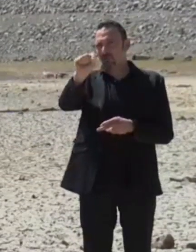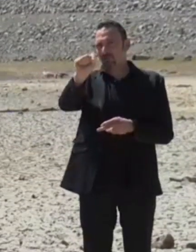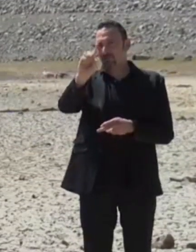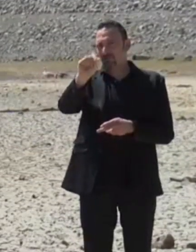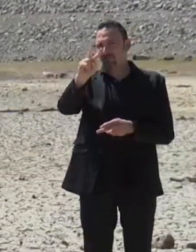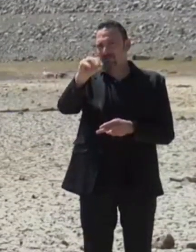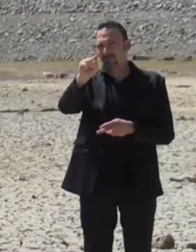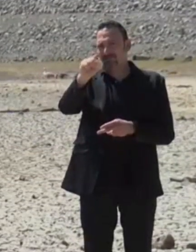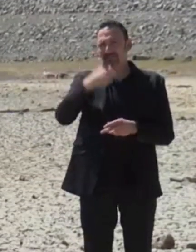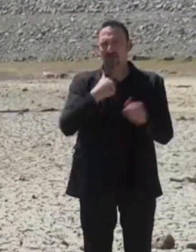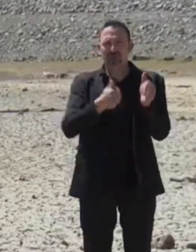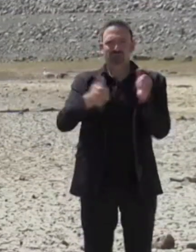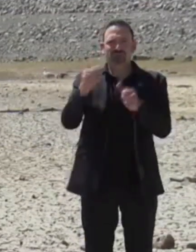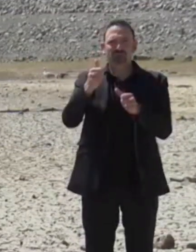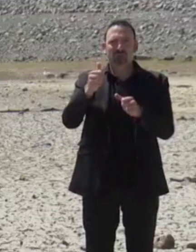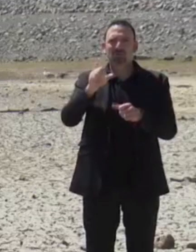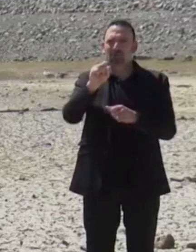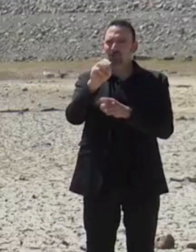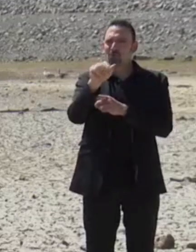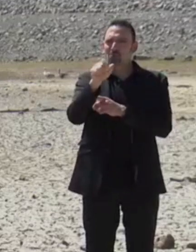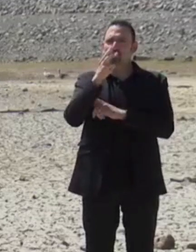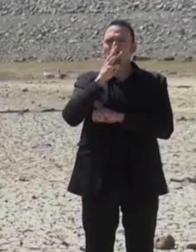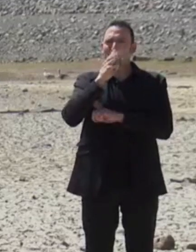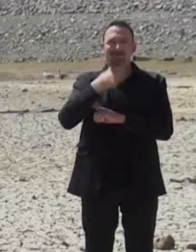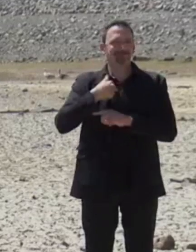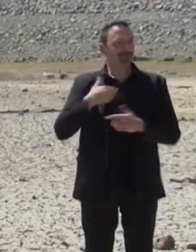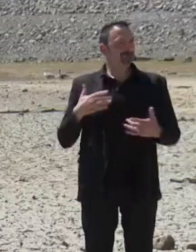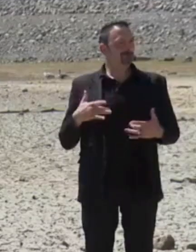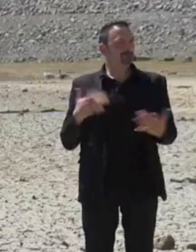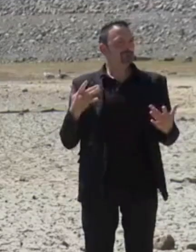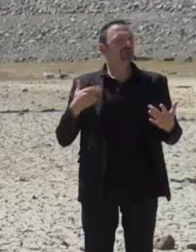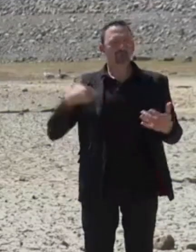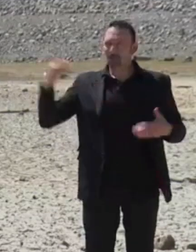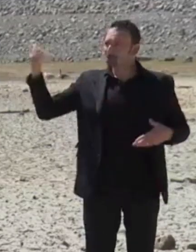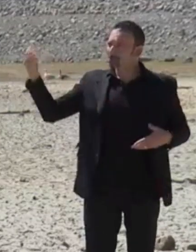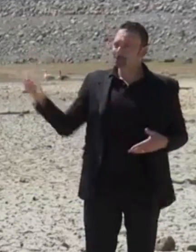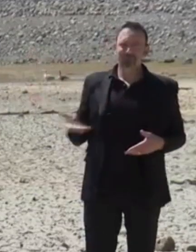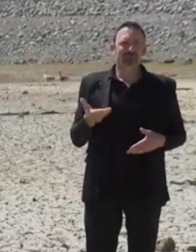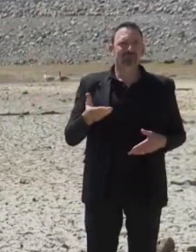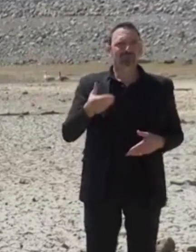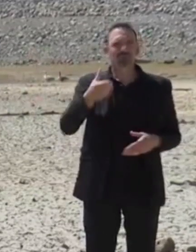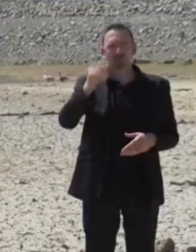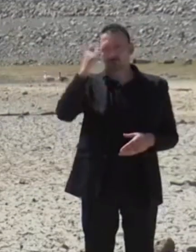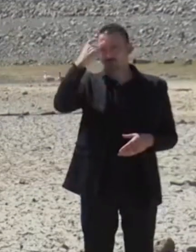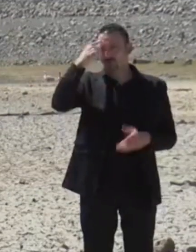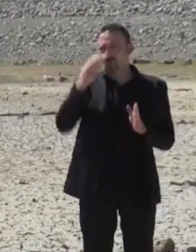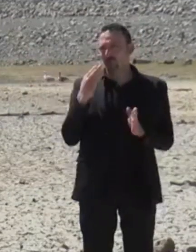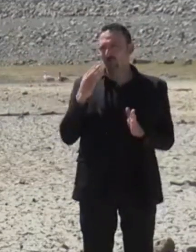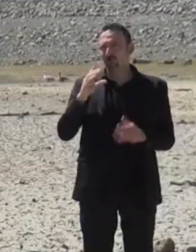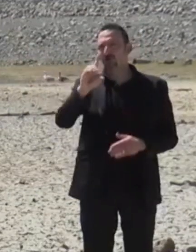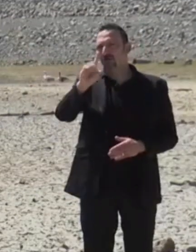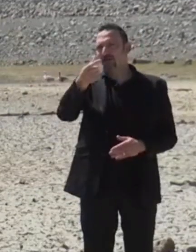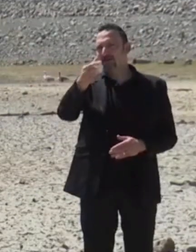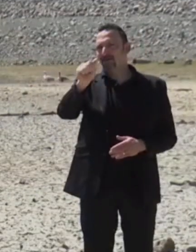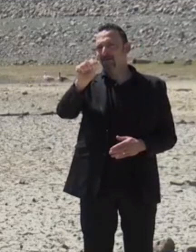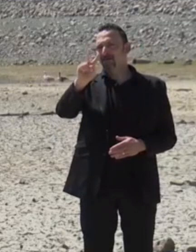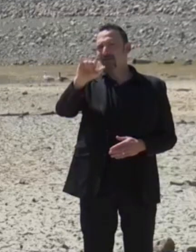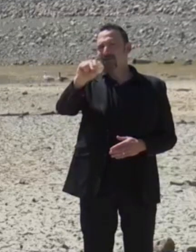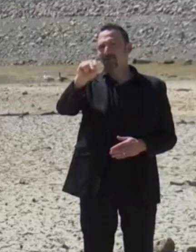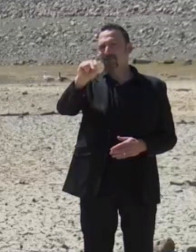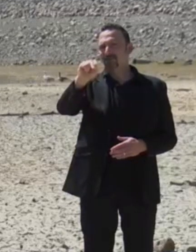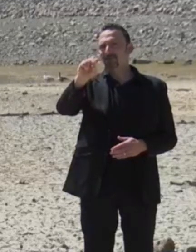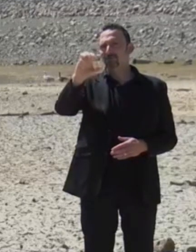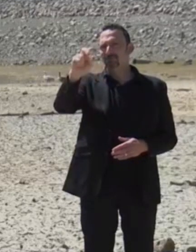Sonoma Water. And I'm pleased to welcome and thank Governor Gavin Newsom for visiting us here in the drought-stricken Russian